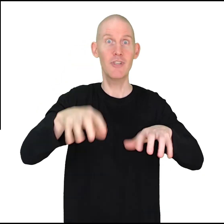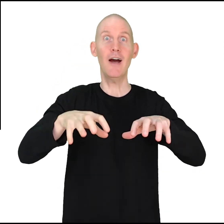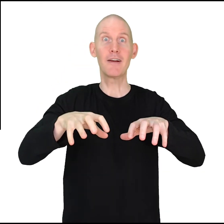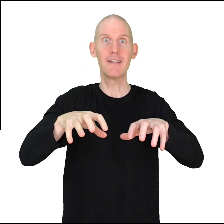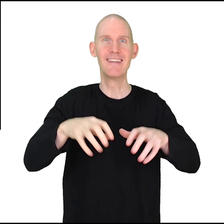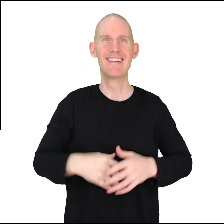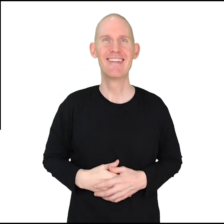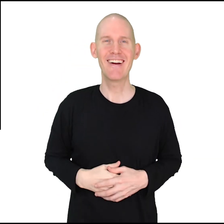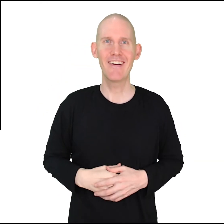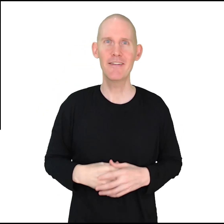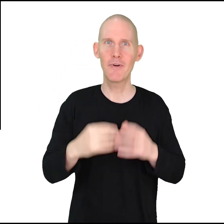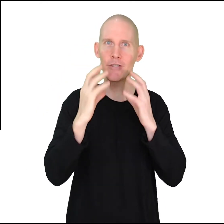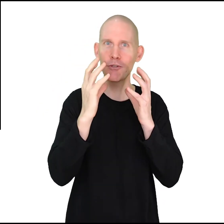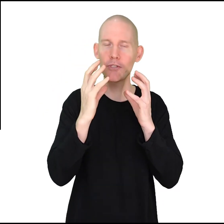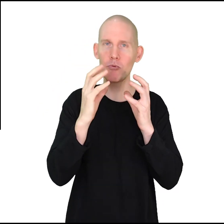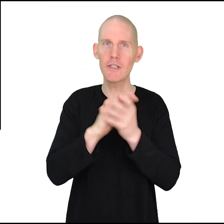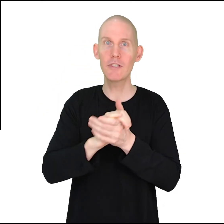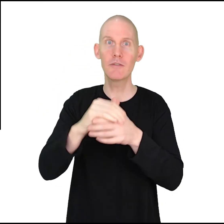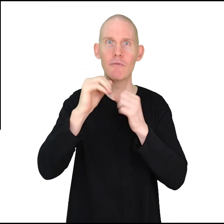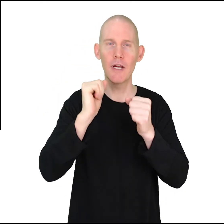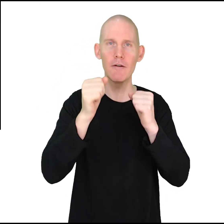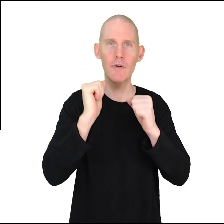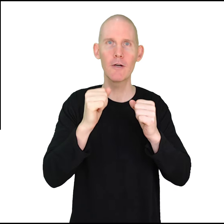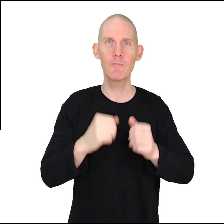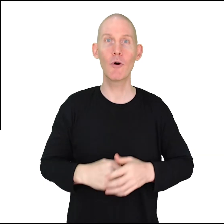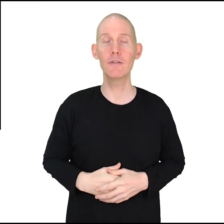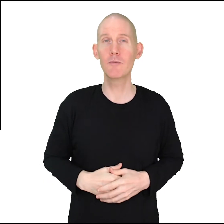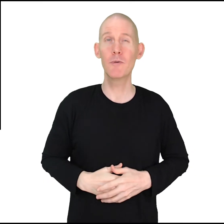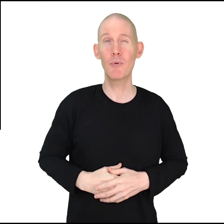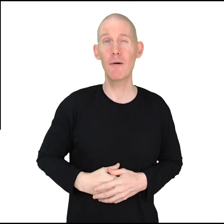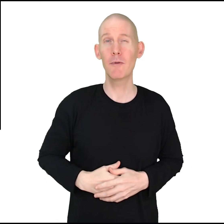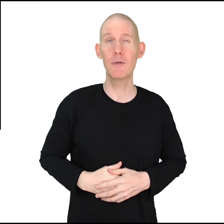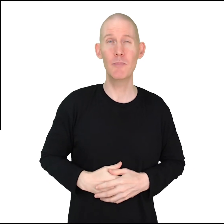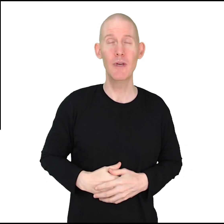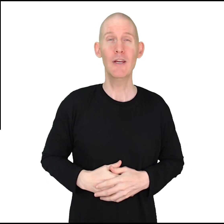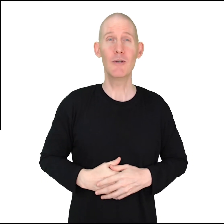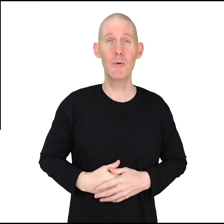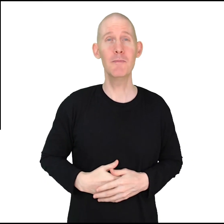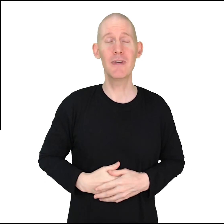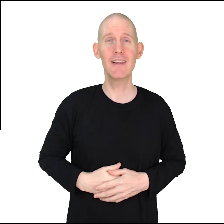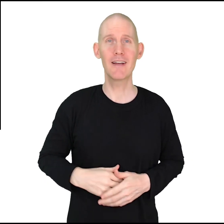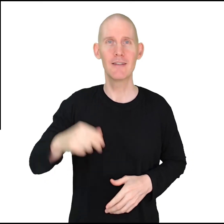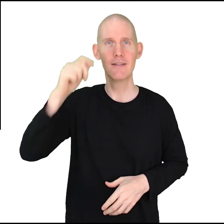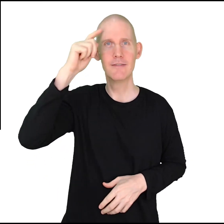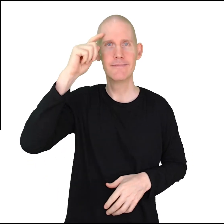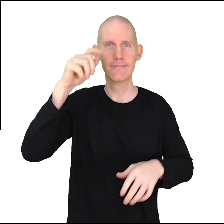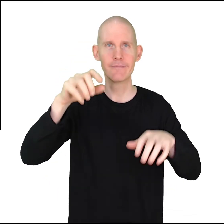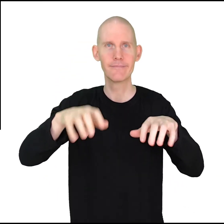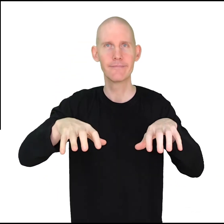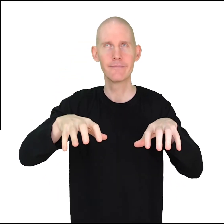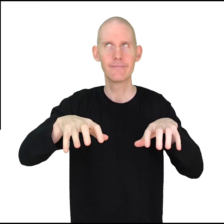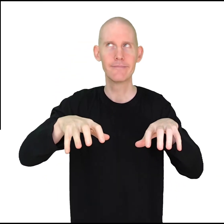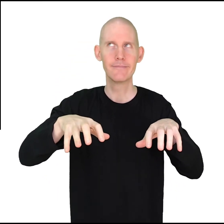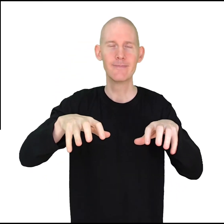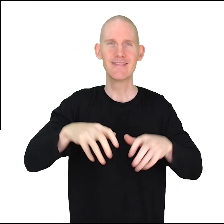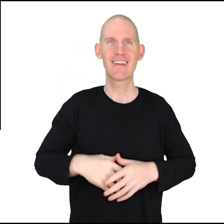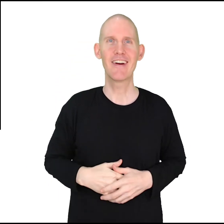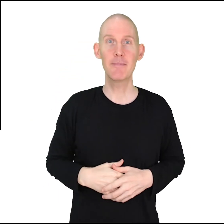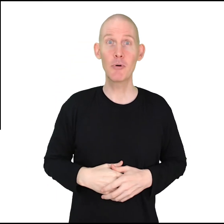Shocked. All right, facial expressions, very, very important. You wouldn't be like, all right, put it on your